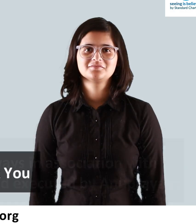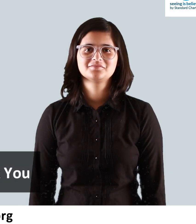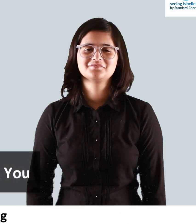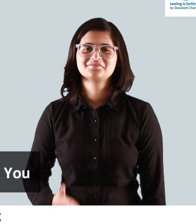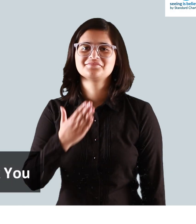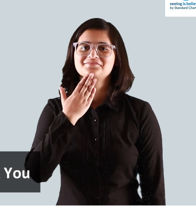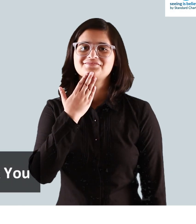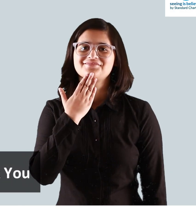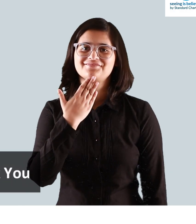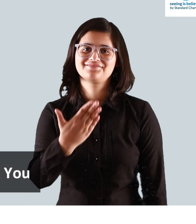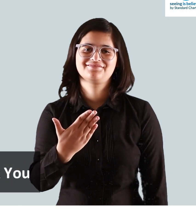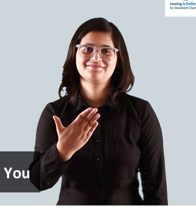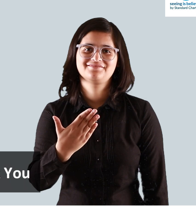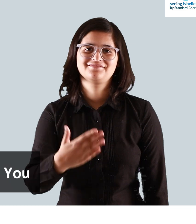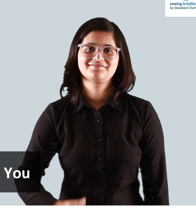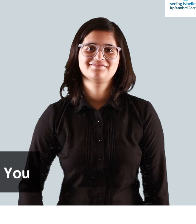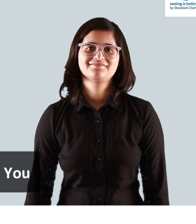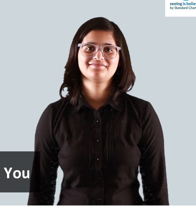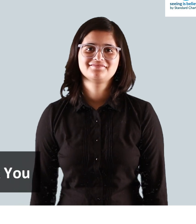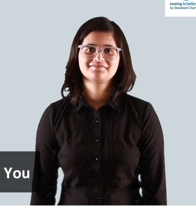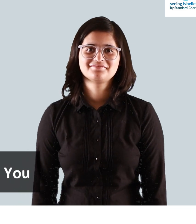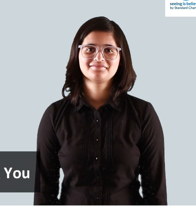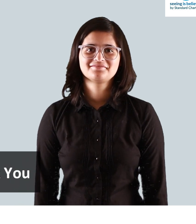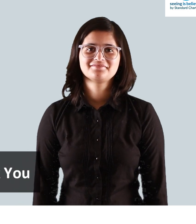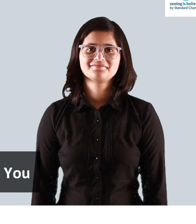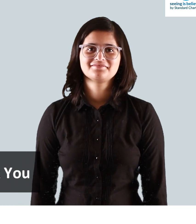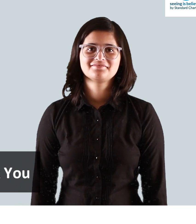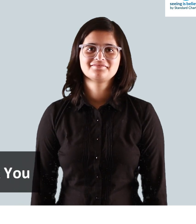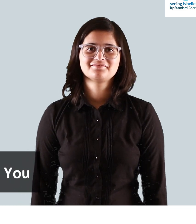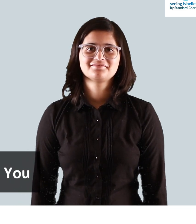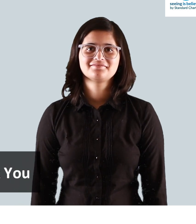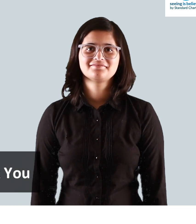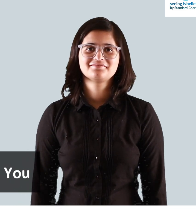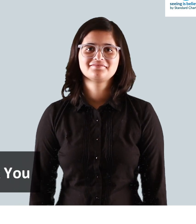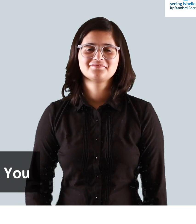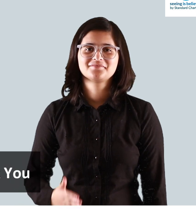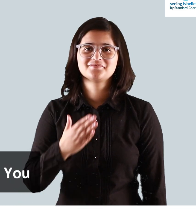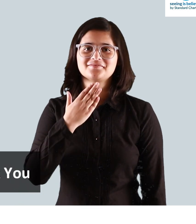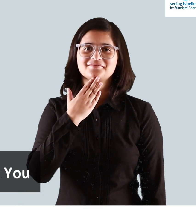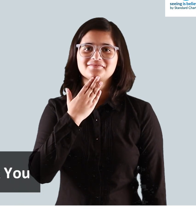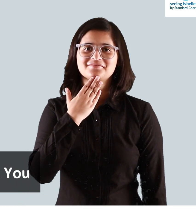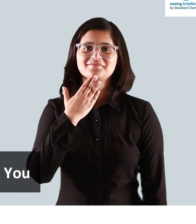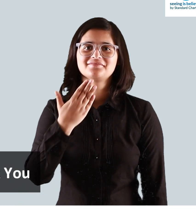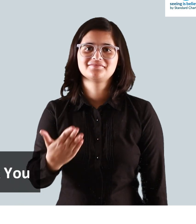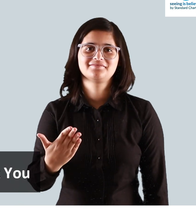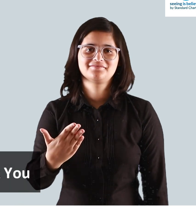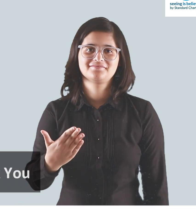One more, just do simply.